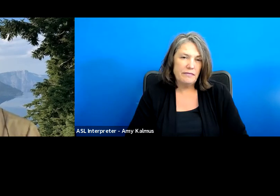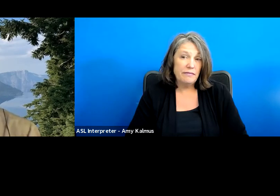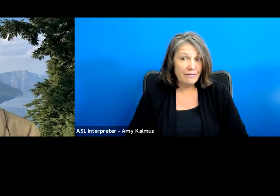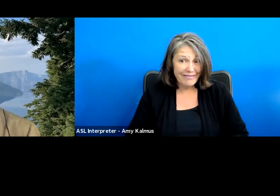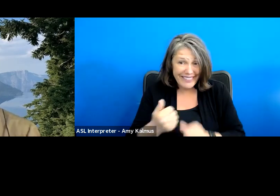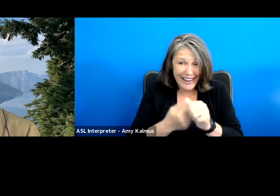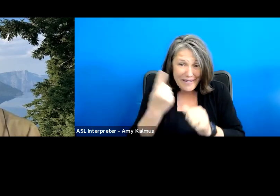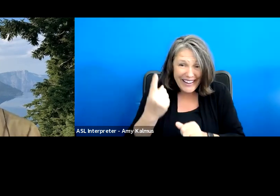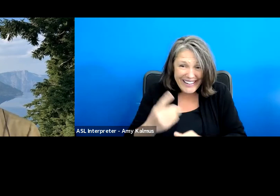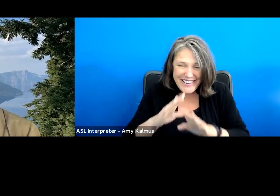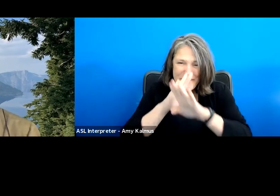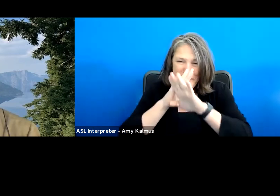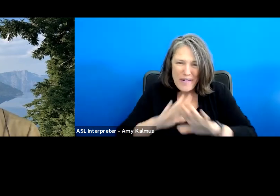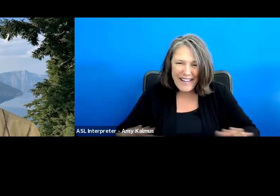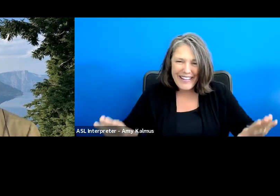Anybody?